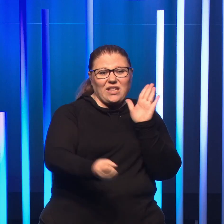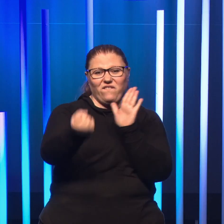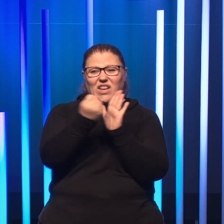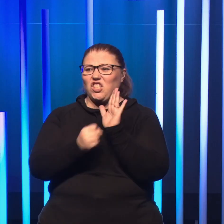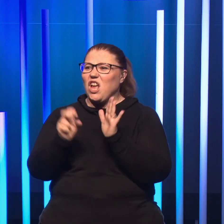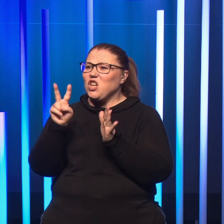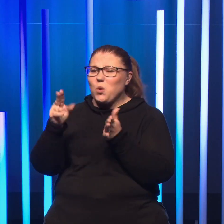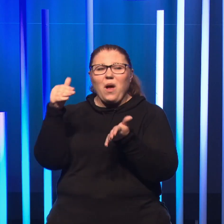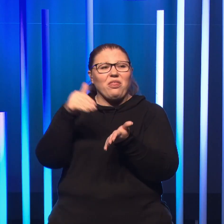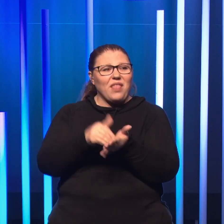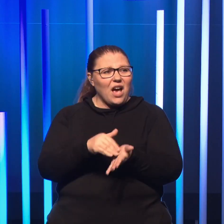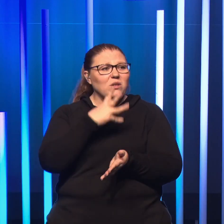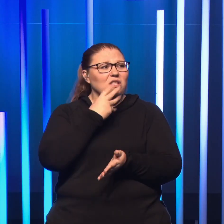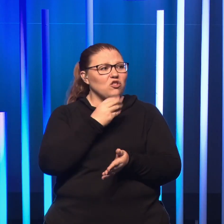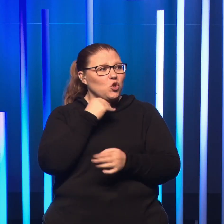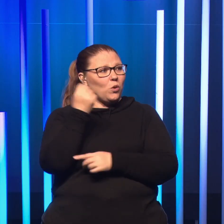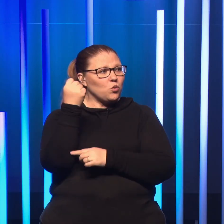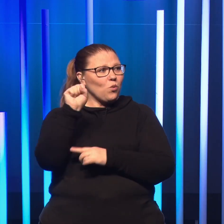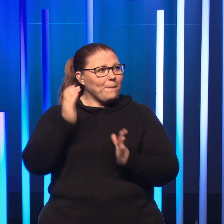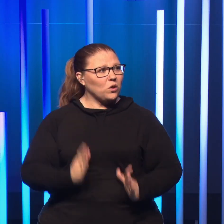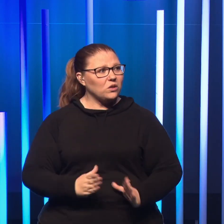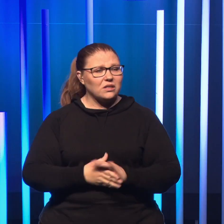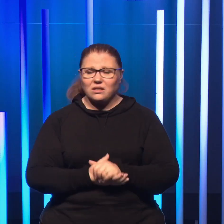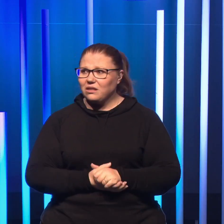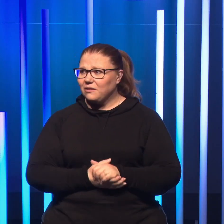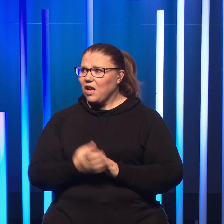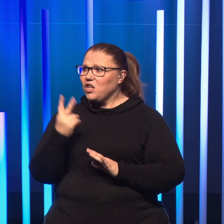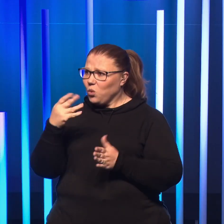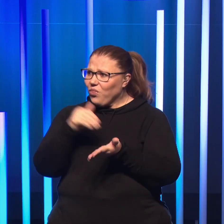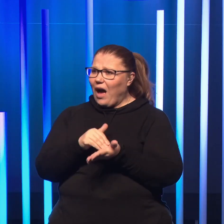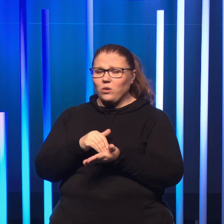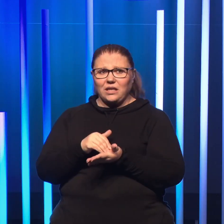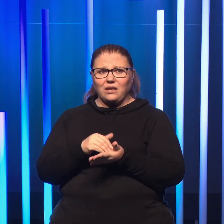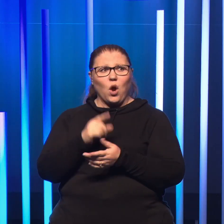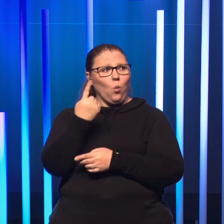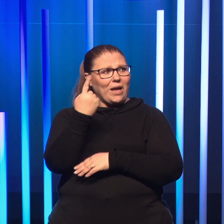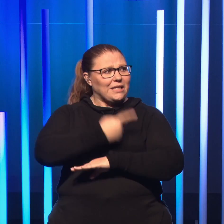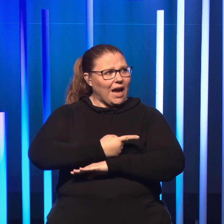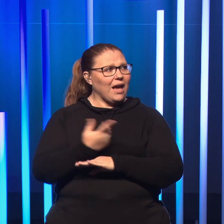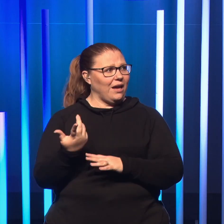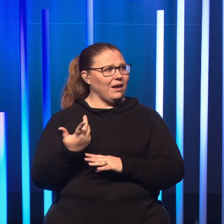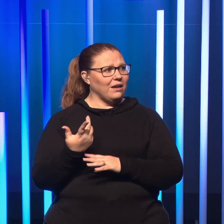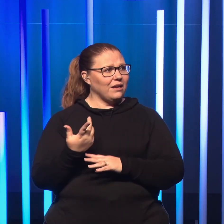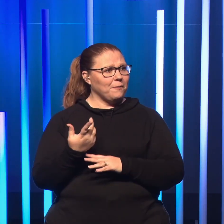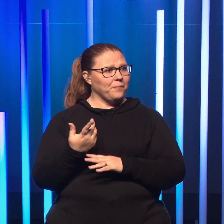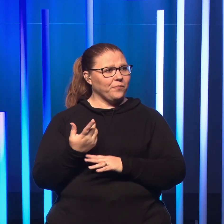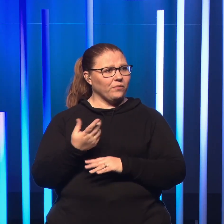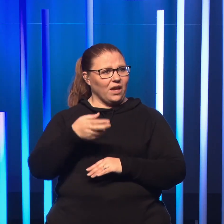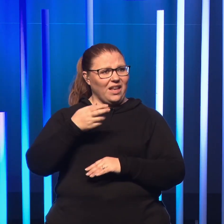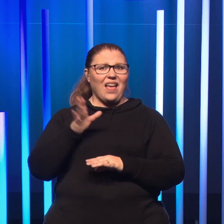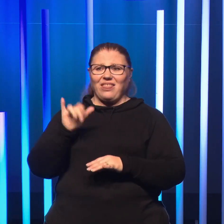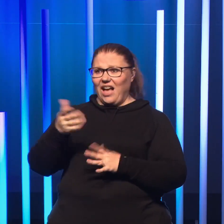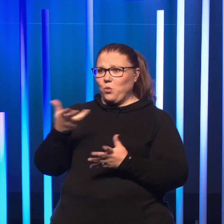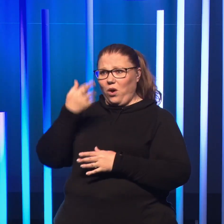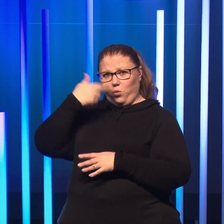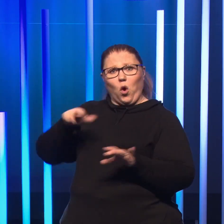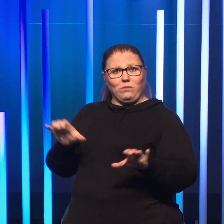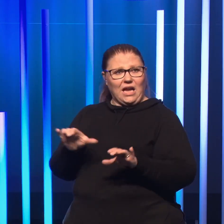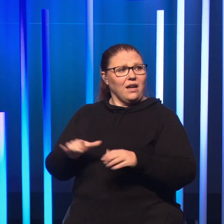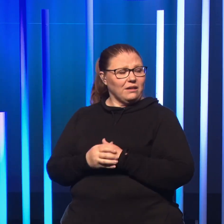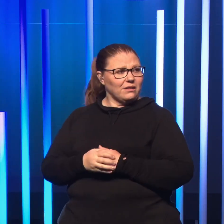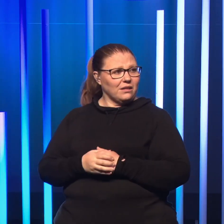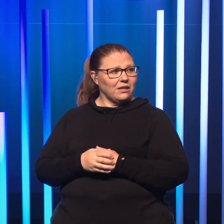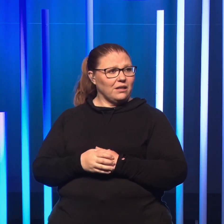2,000 Jewish rebels. 2,000 in one day. They said, this is what Rome does. Right? So the